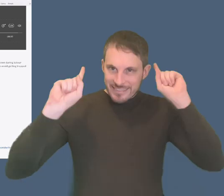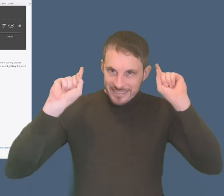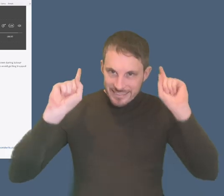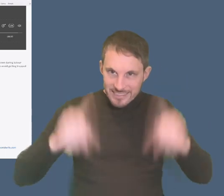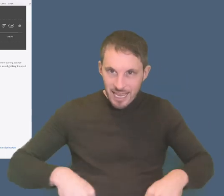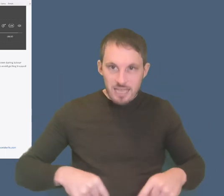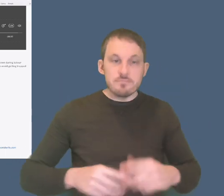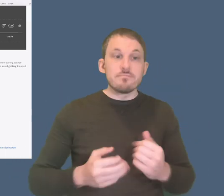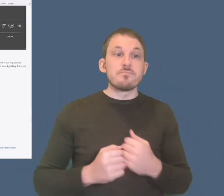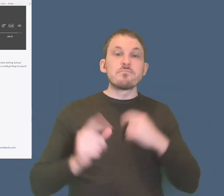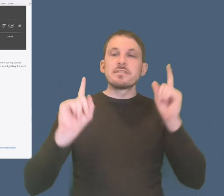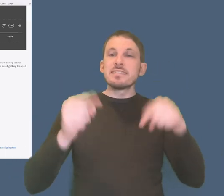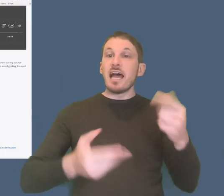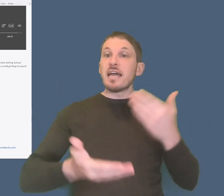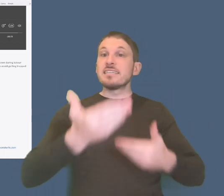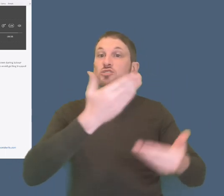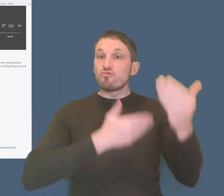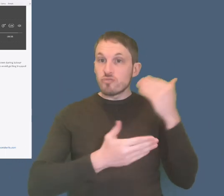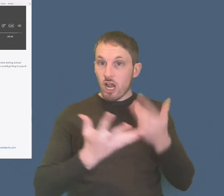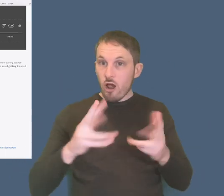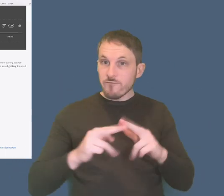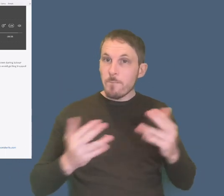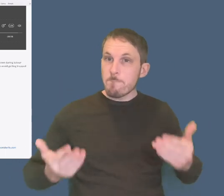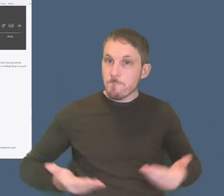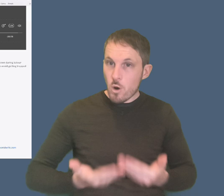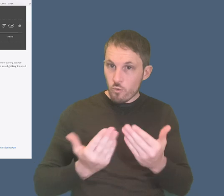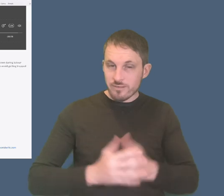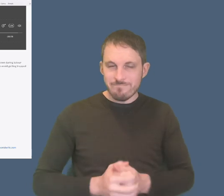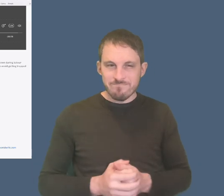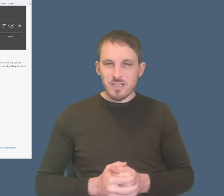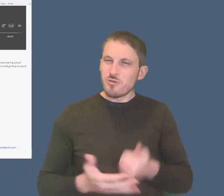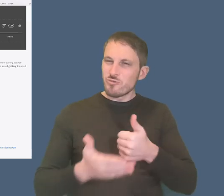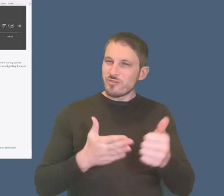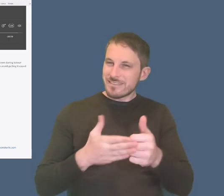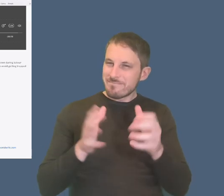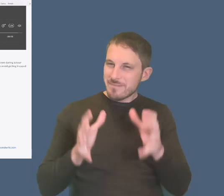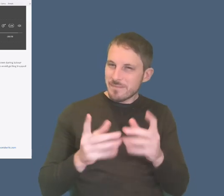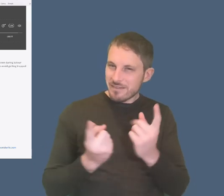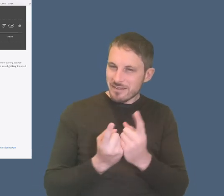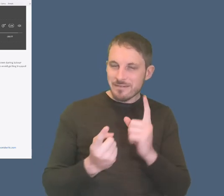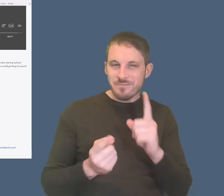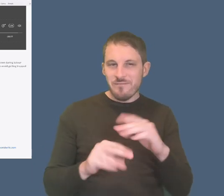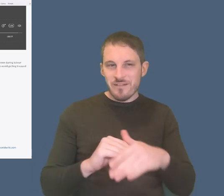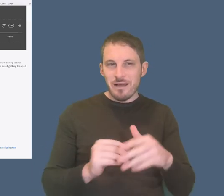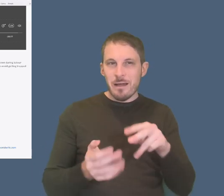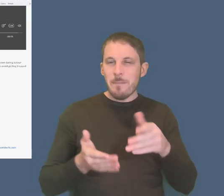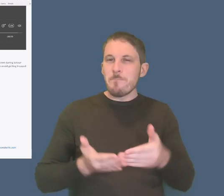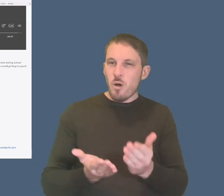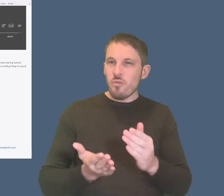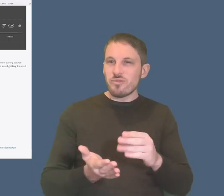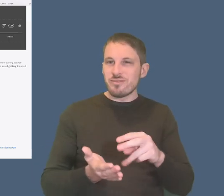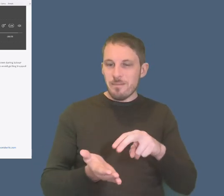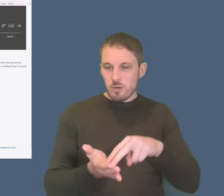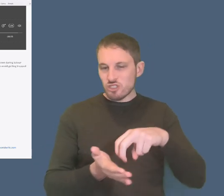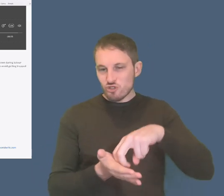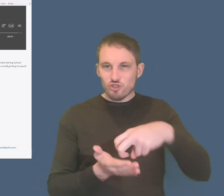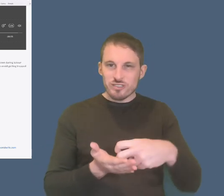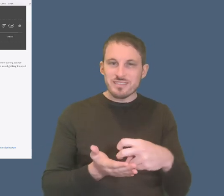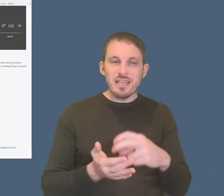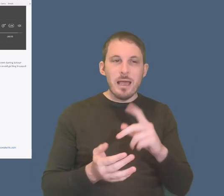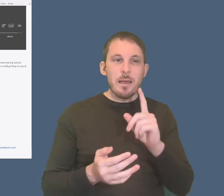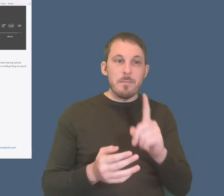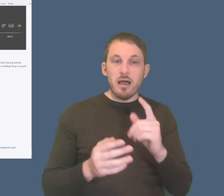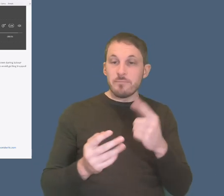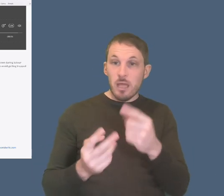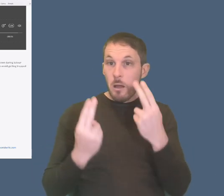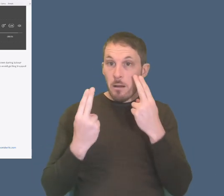start with the history of birth. Seems like a strange place to start if we're talking about birth positions, but that's where we're going. Modern obstetrics